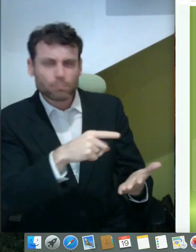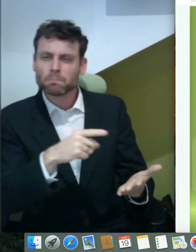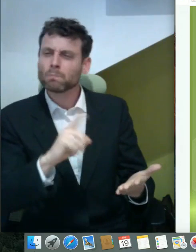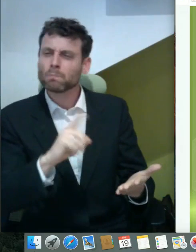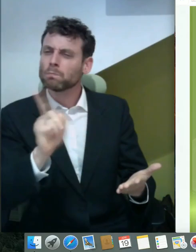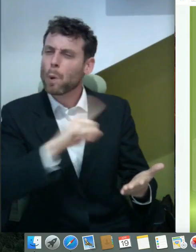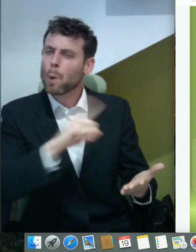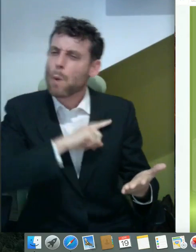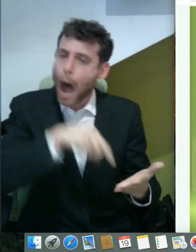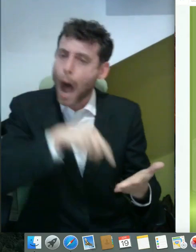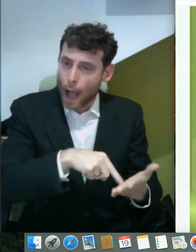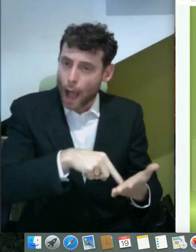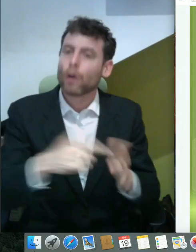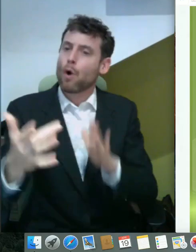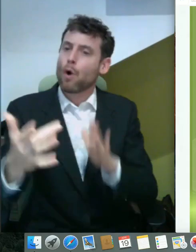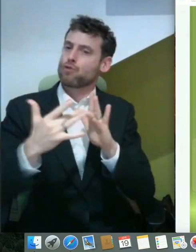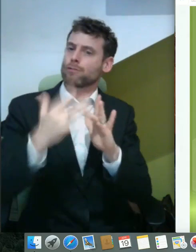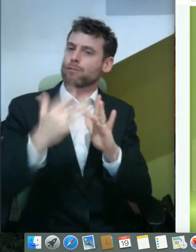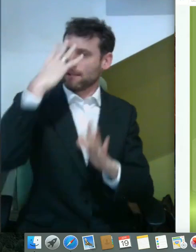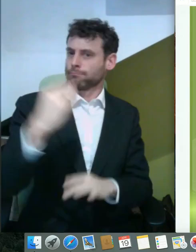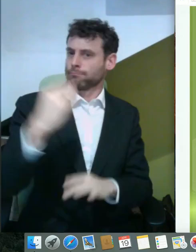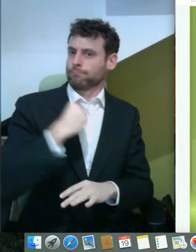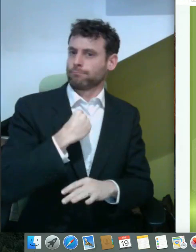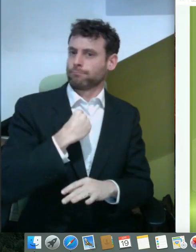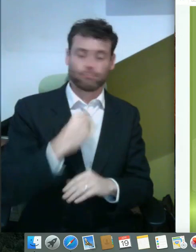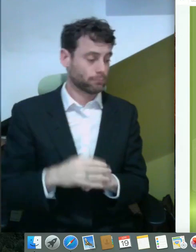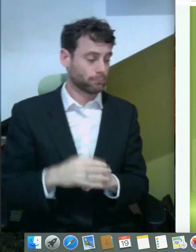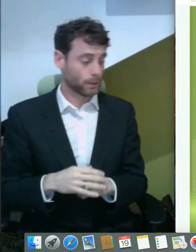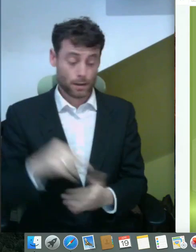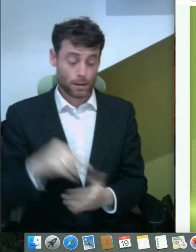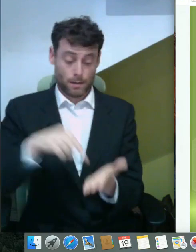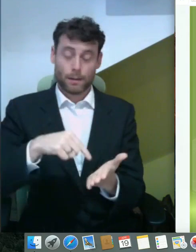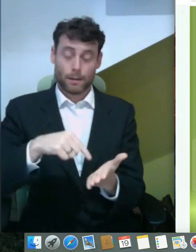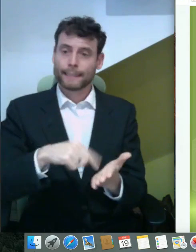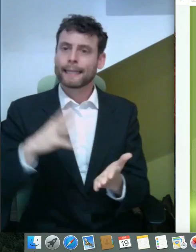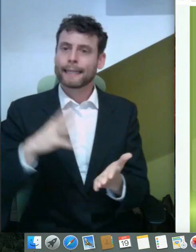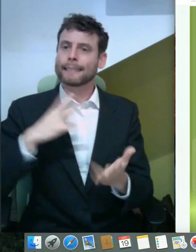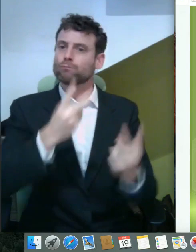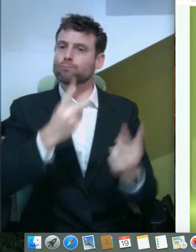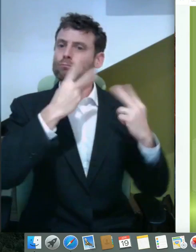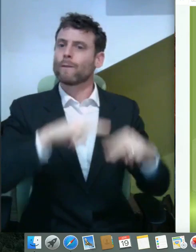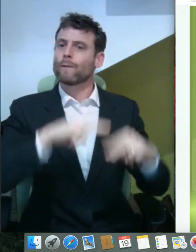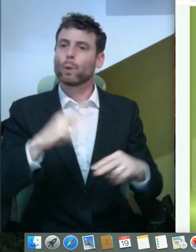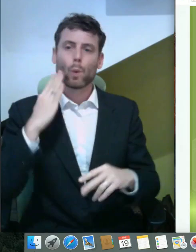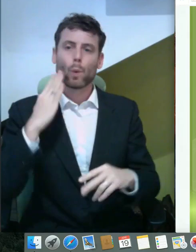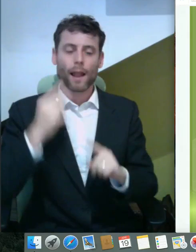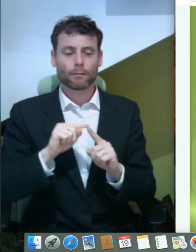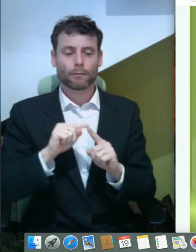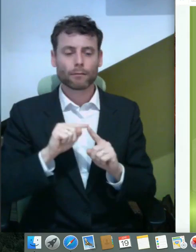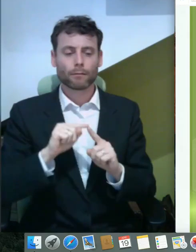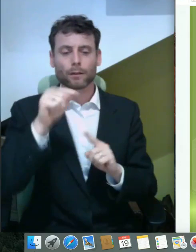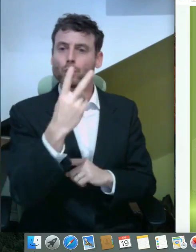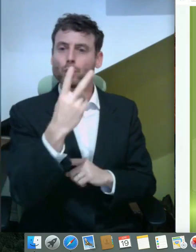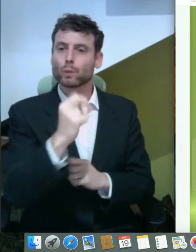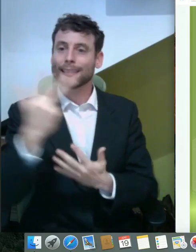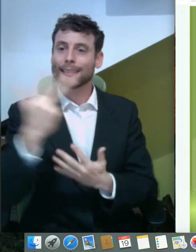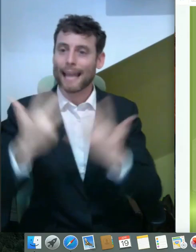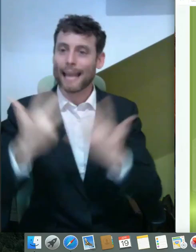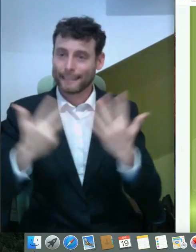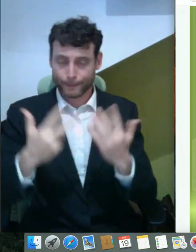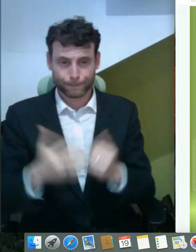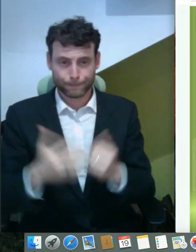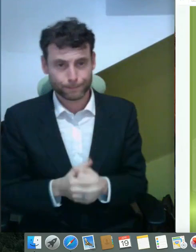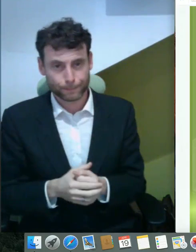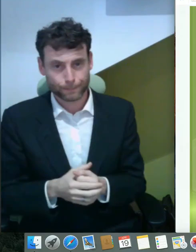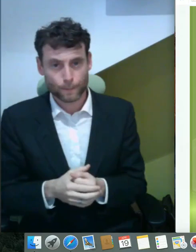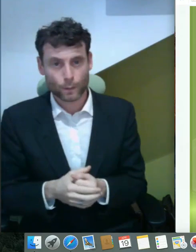you. The document is due for review in 2018,